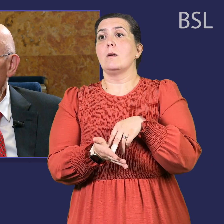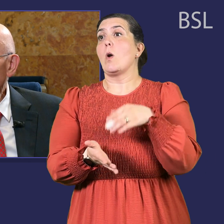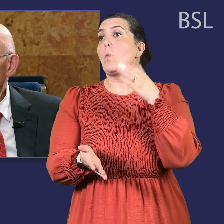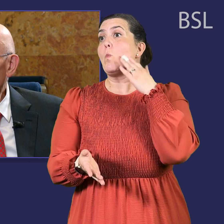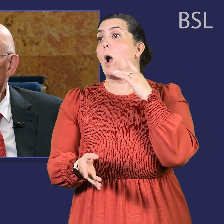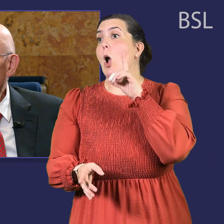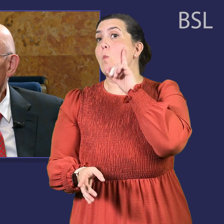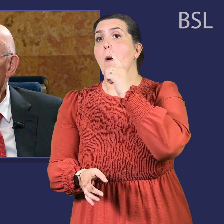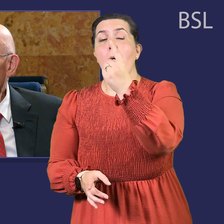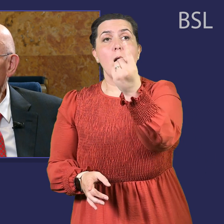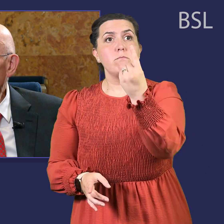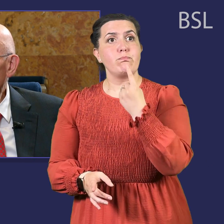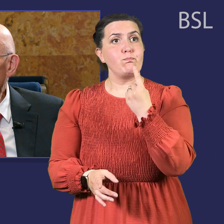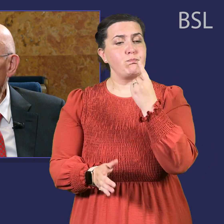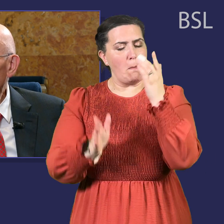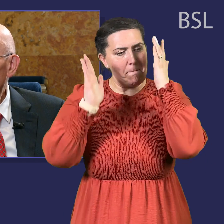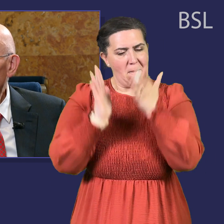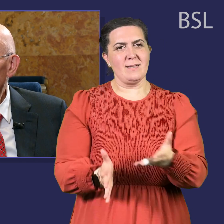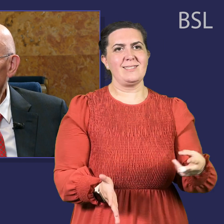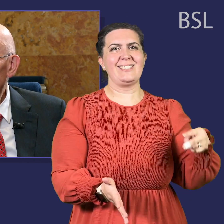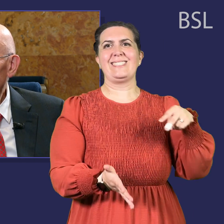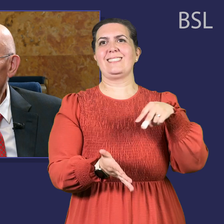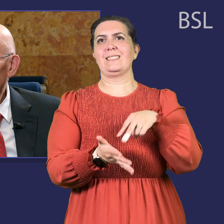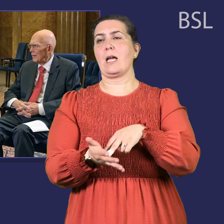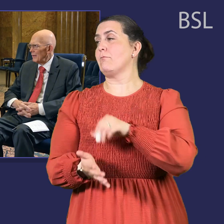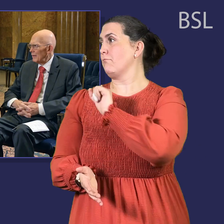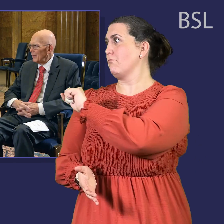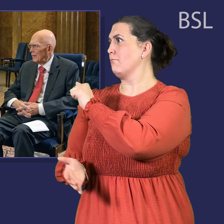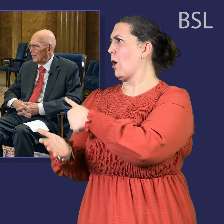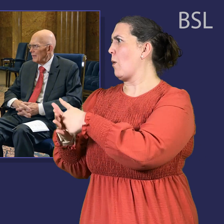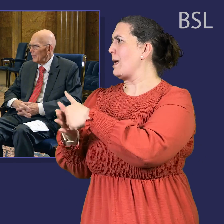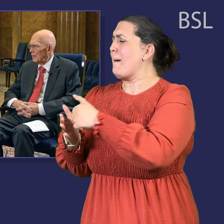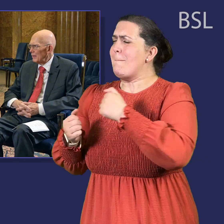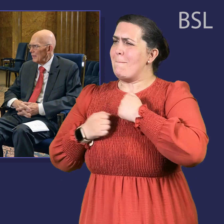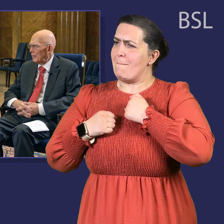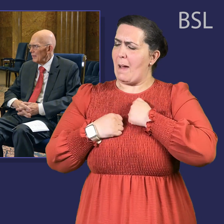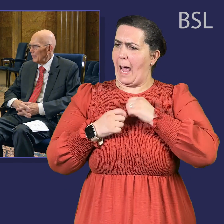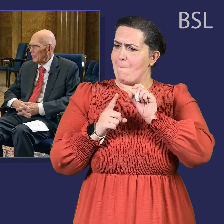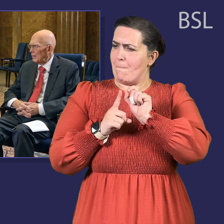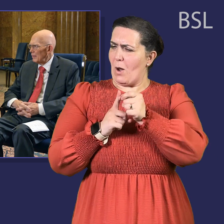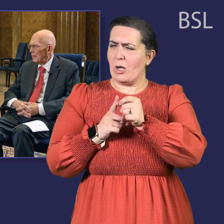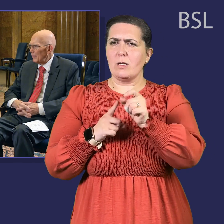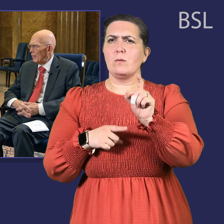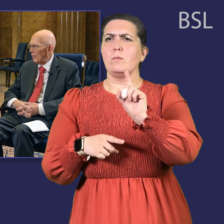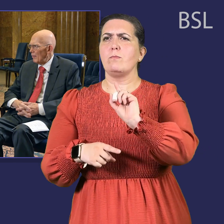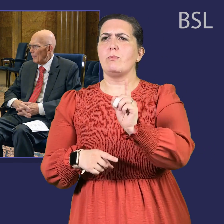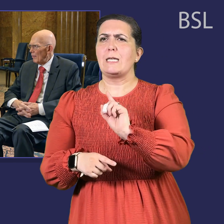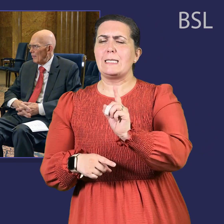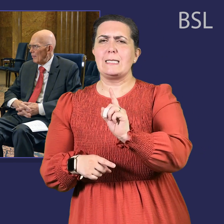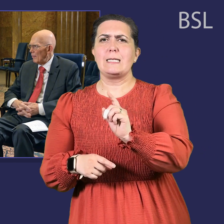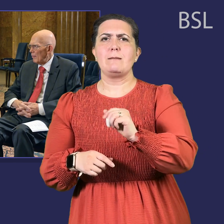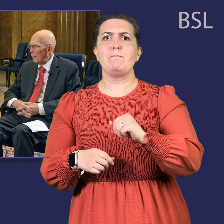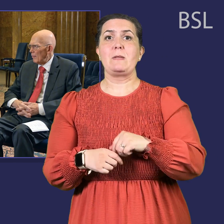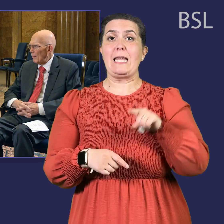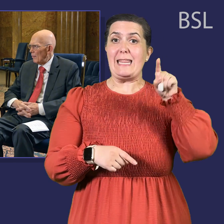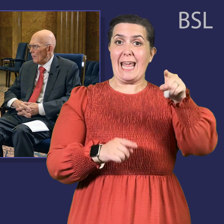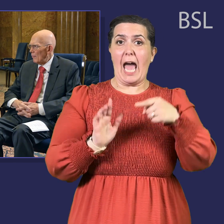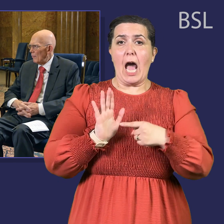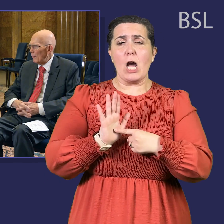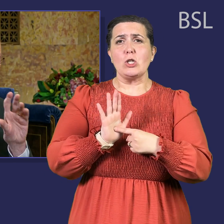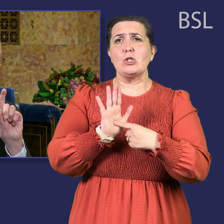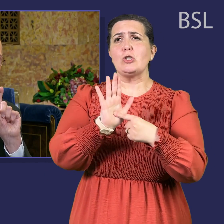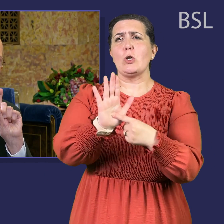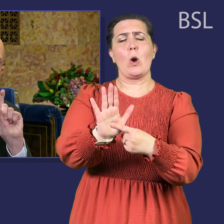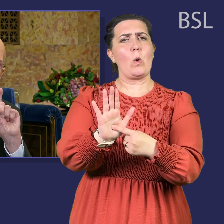always stands when there are women in the group. Always. But my point is, I think it sends a